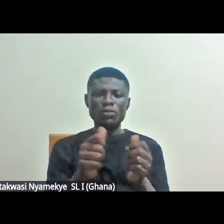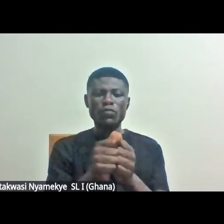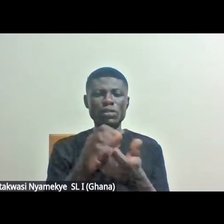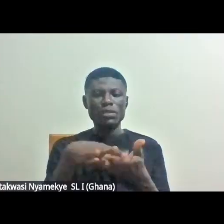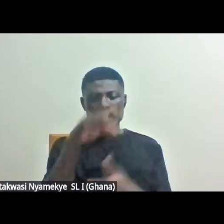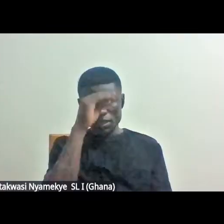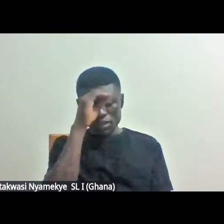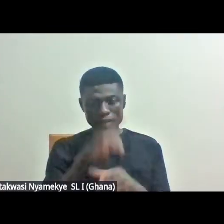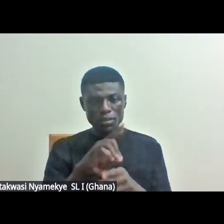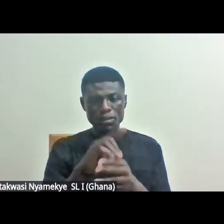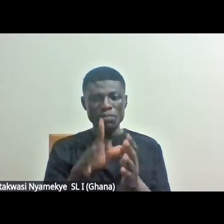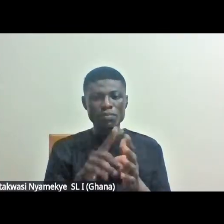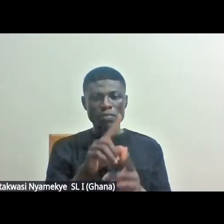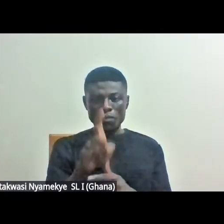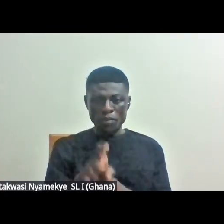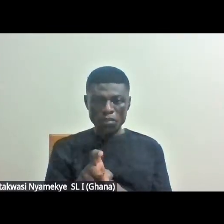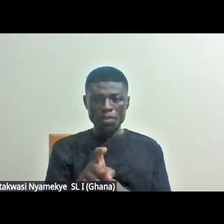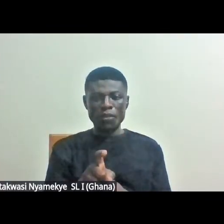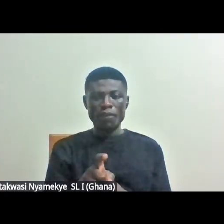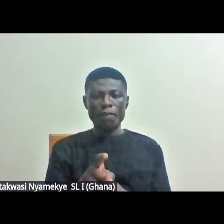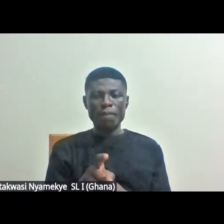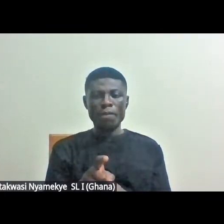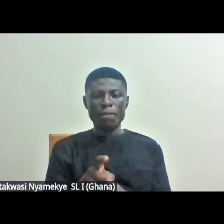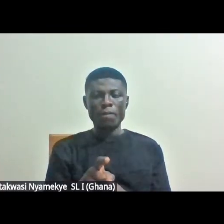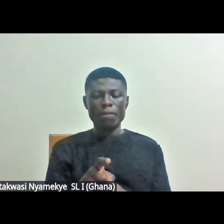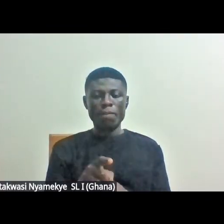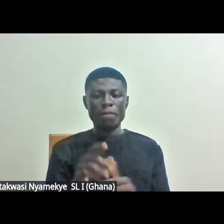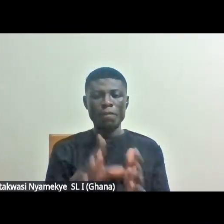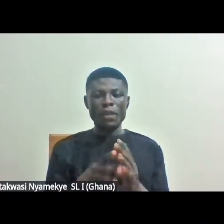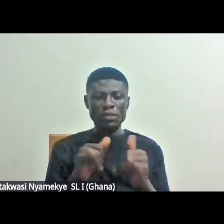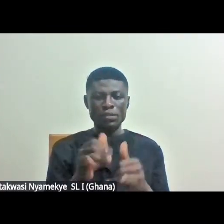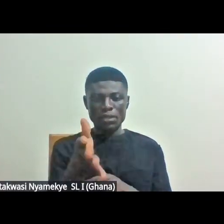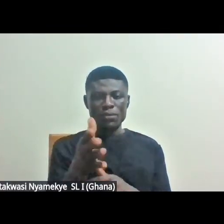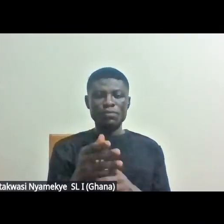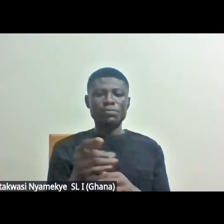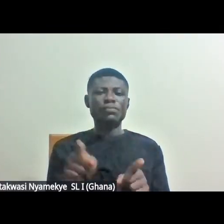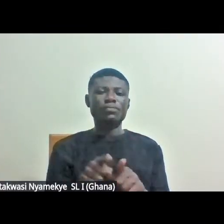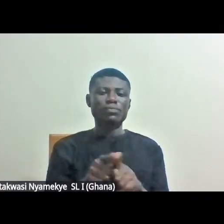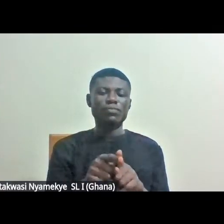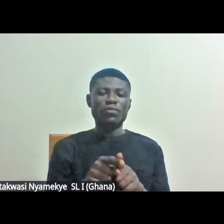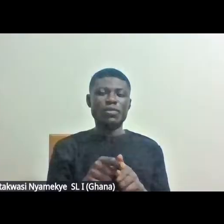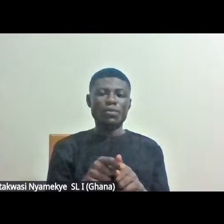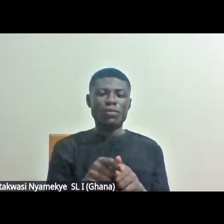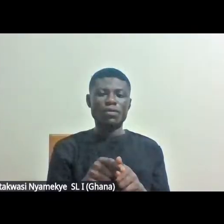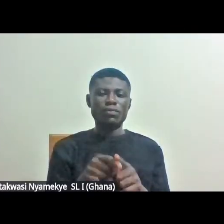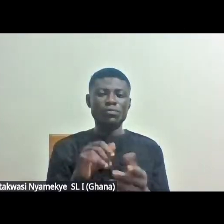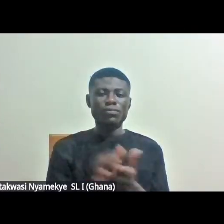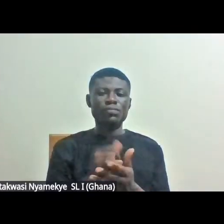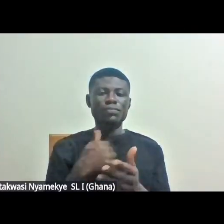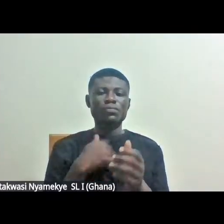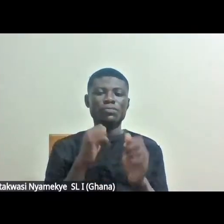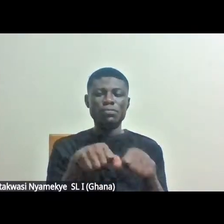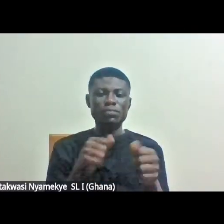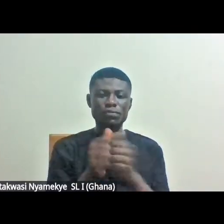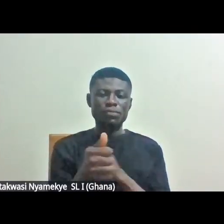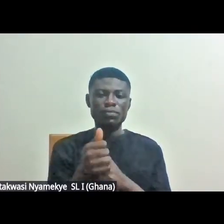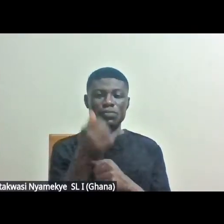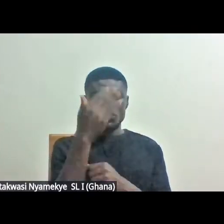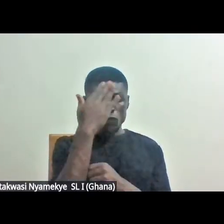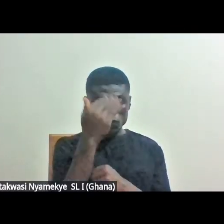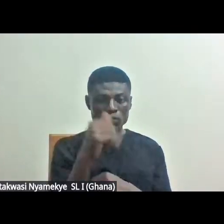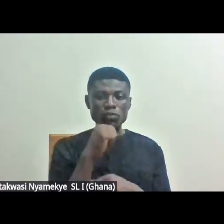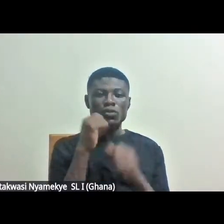I was tested, and it's mild, but it's there. And that's why I was able to pass for so long, is because it wasn't so